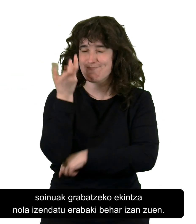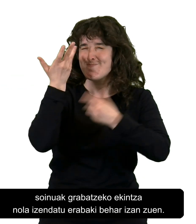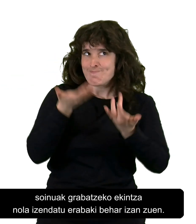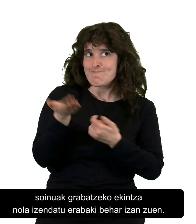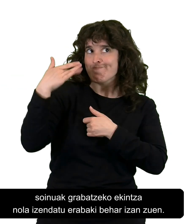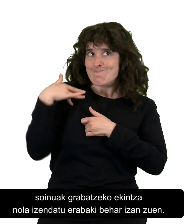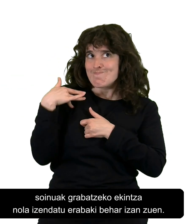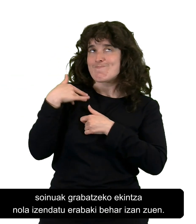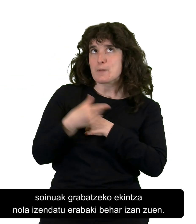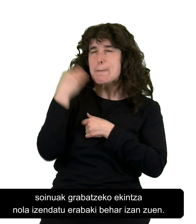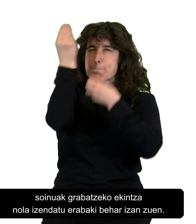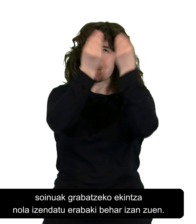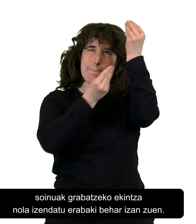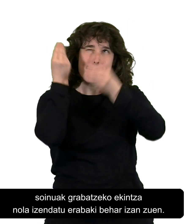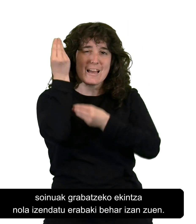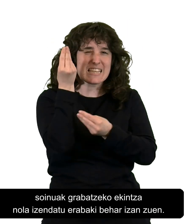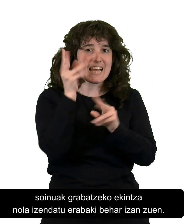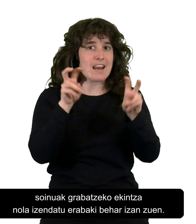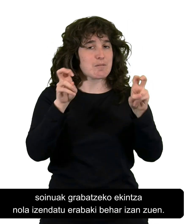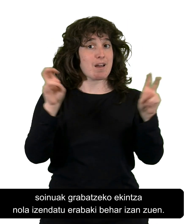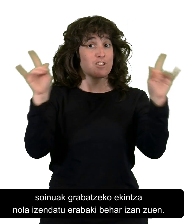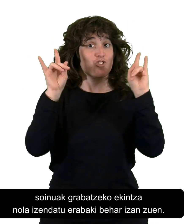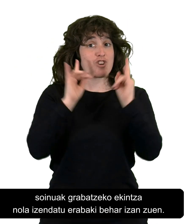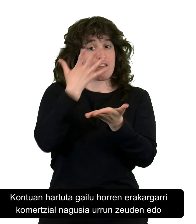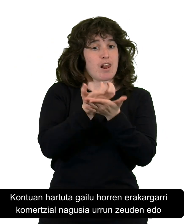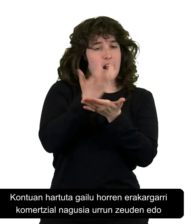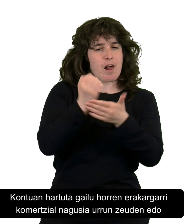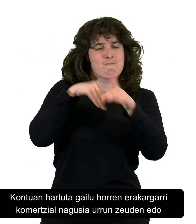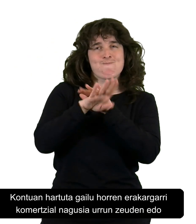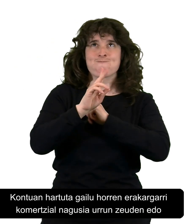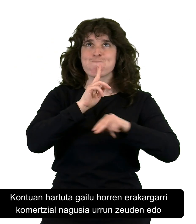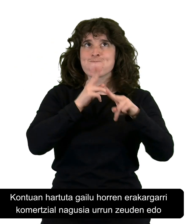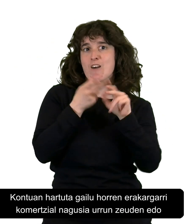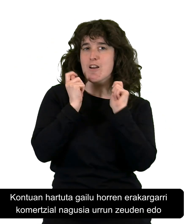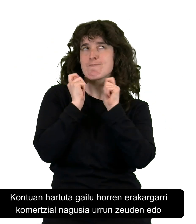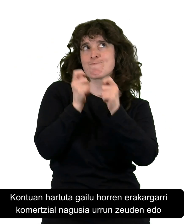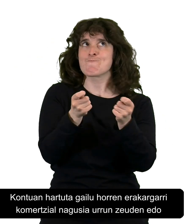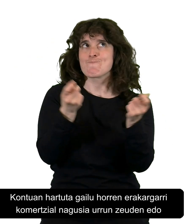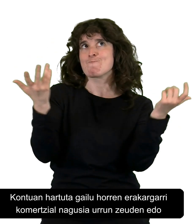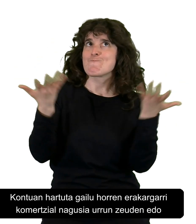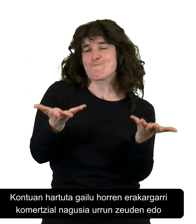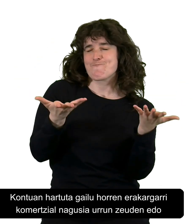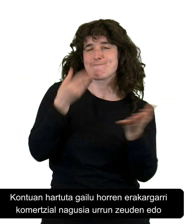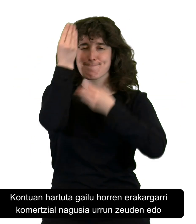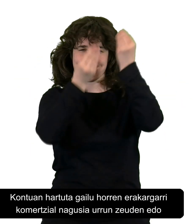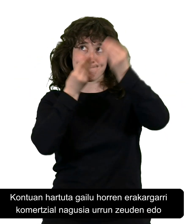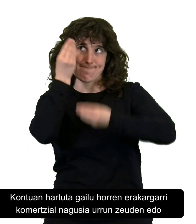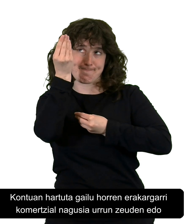ekintza nola izendatu erabaki izan zuen. Kontuan hartuta gailu horren errakargarri komertzial nagusia